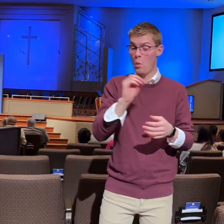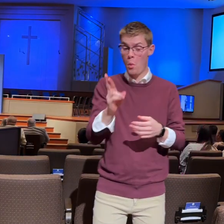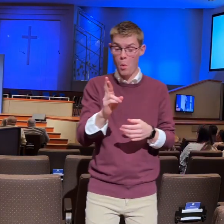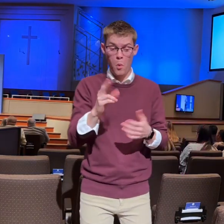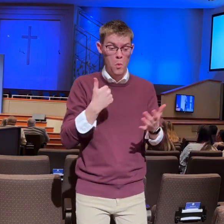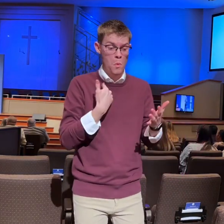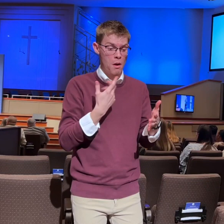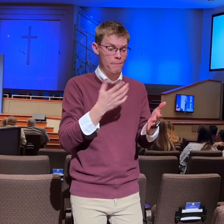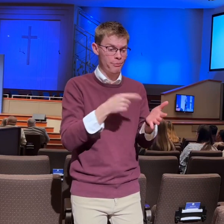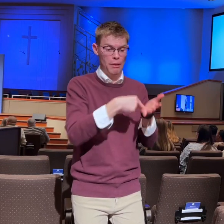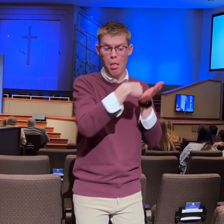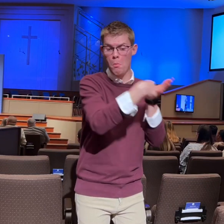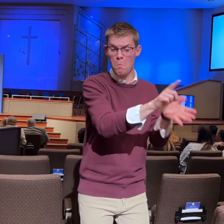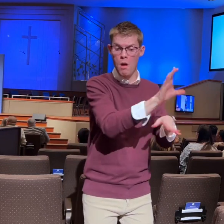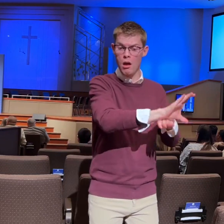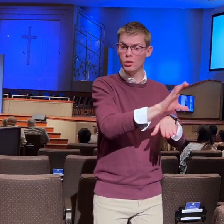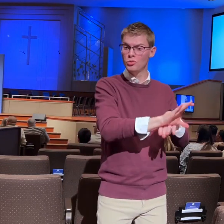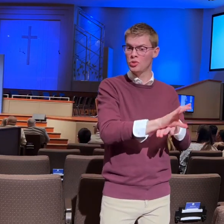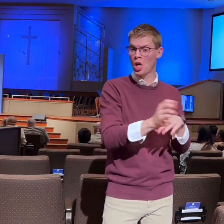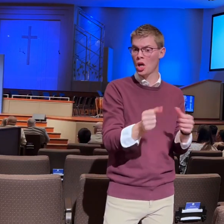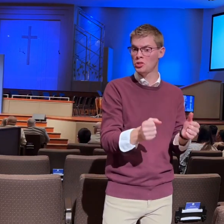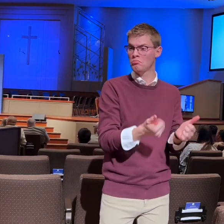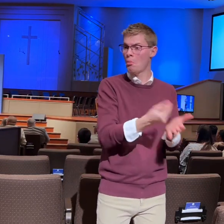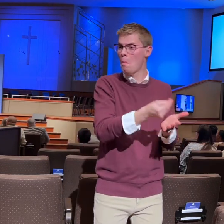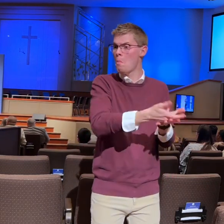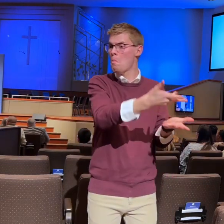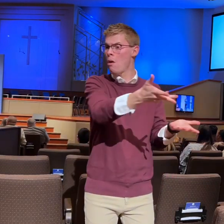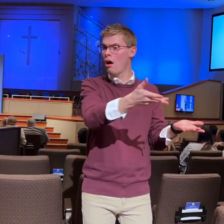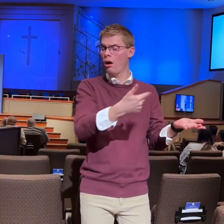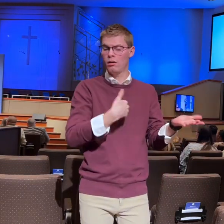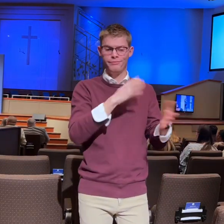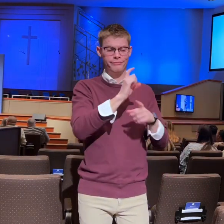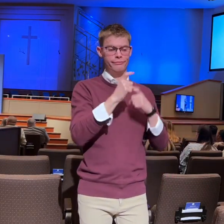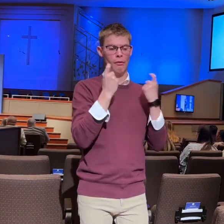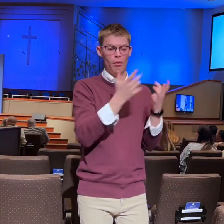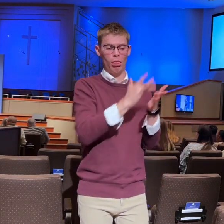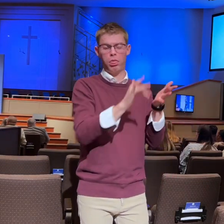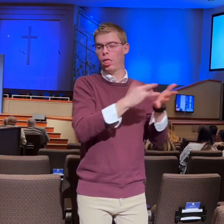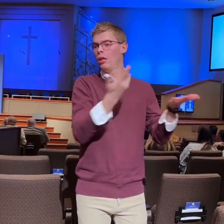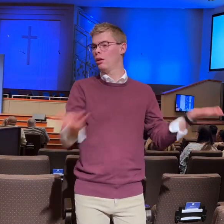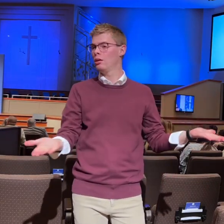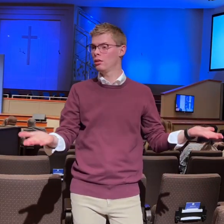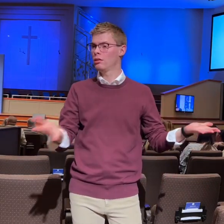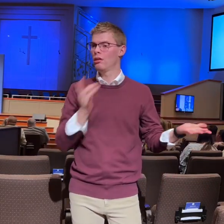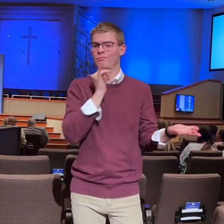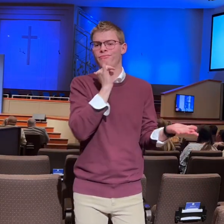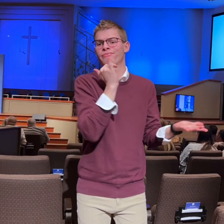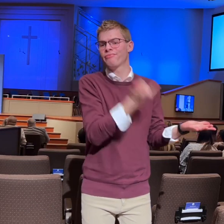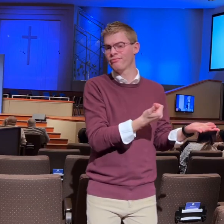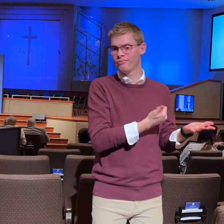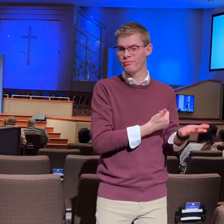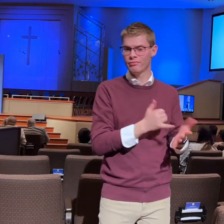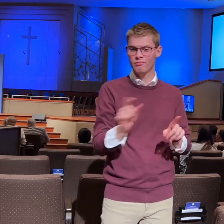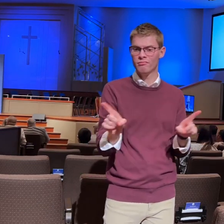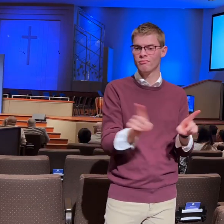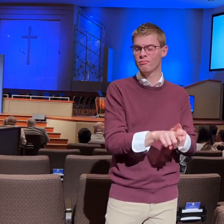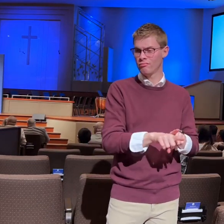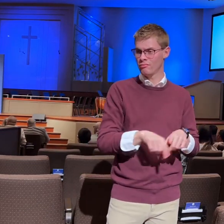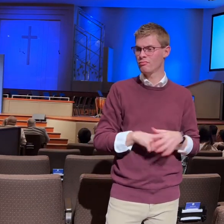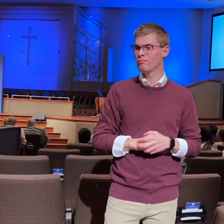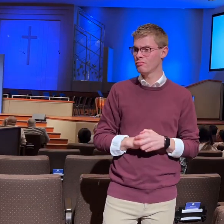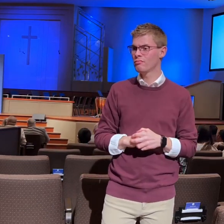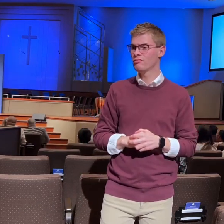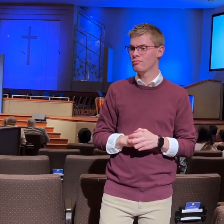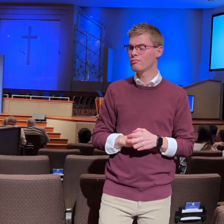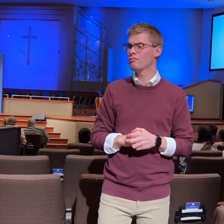really, those false teachings became the precipitation just prior to the Reformation when certain early church